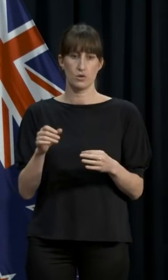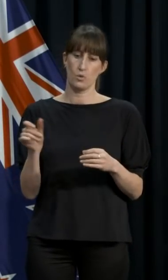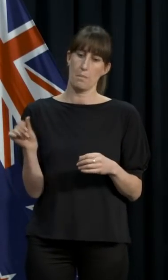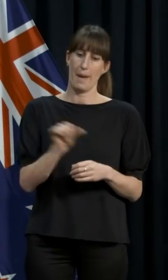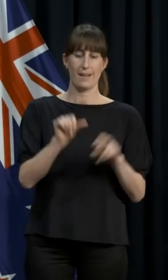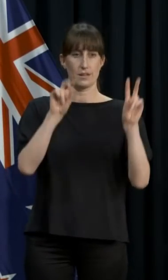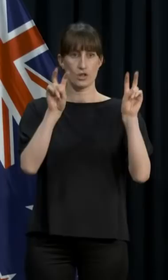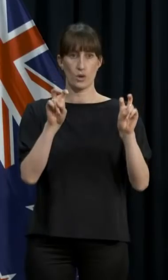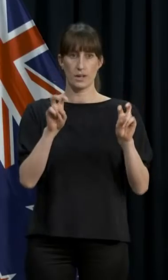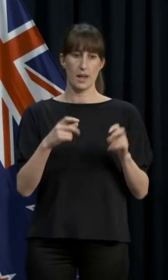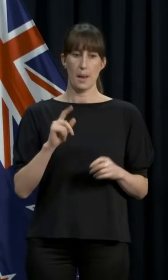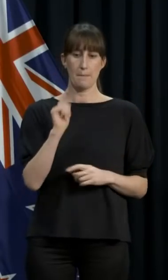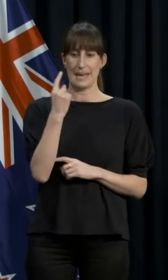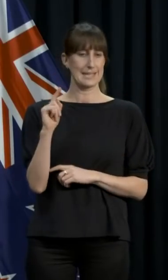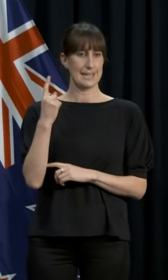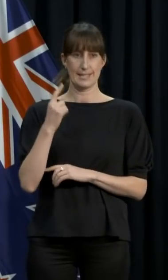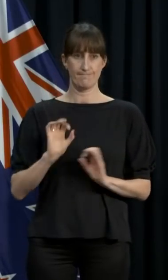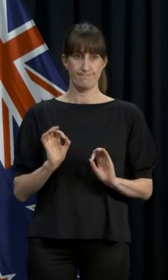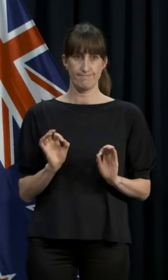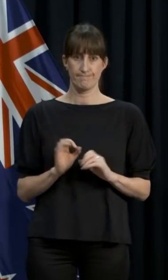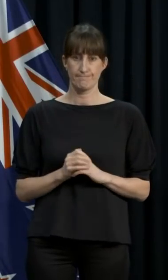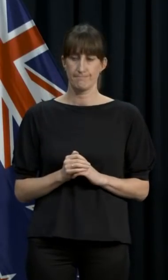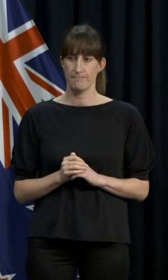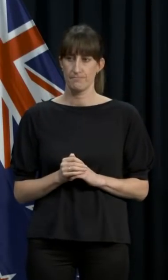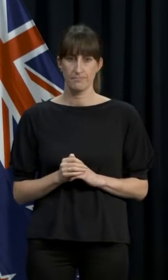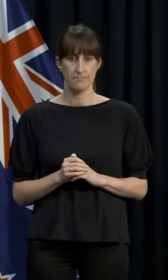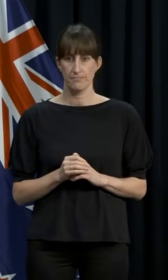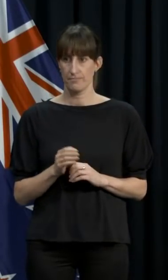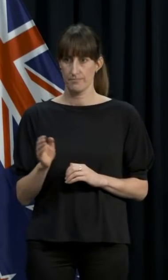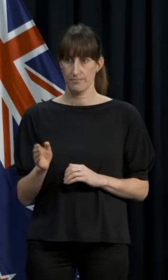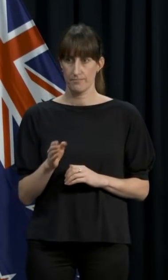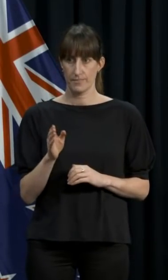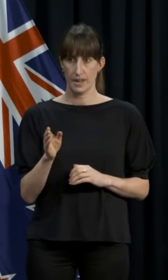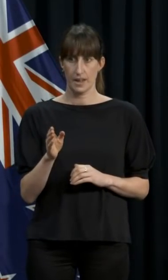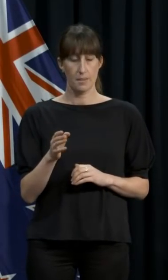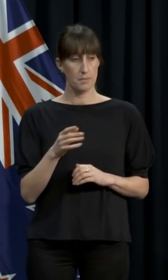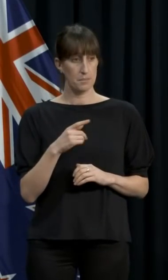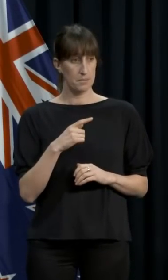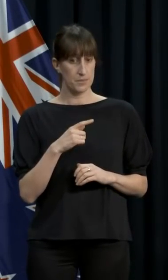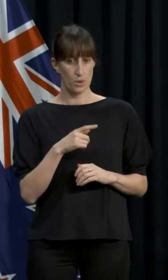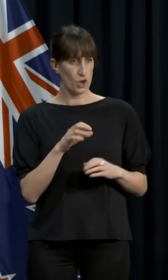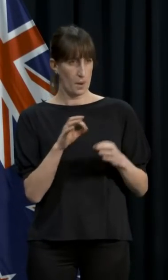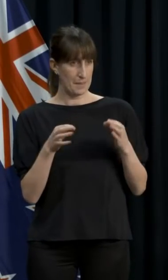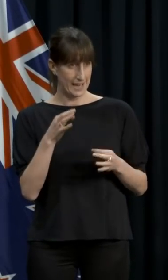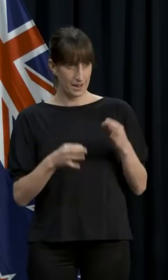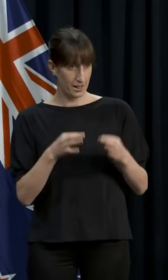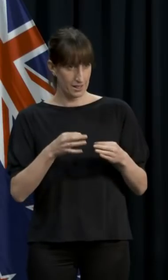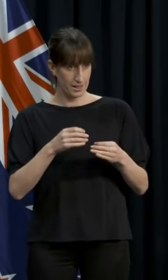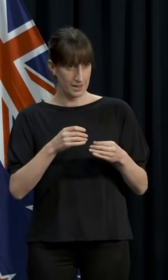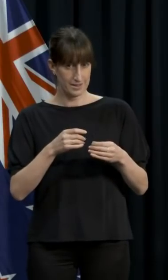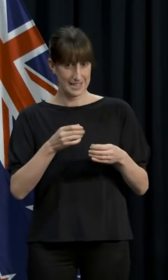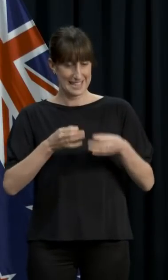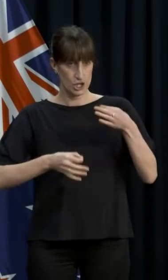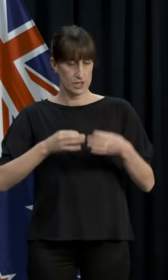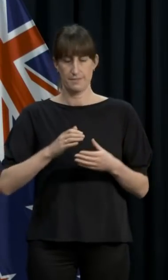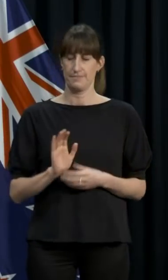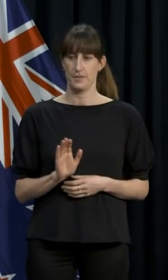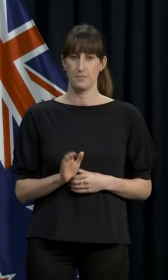by ministers. So was it wasn't because it was seen as political? No. What observations is that decision based